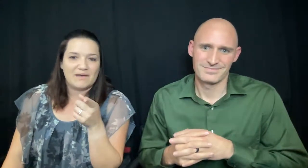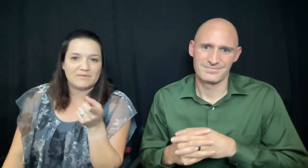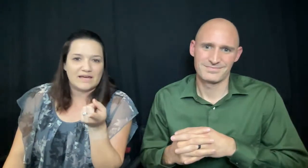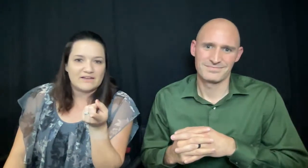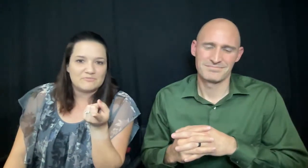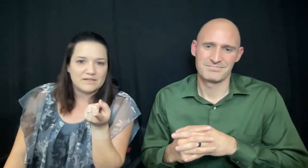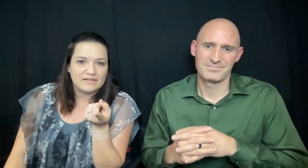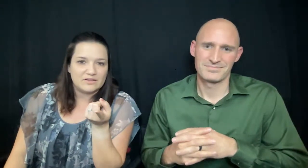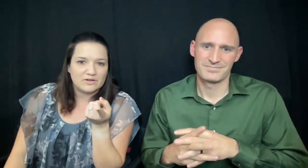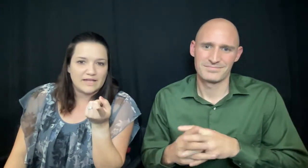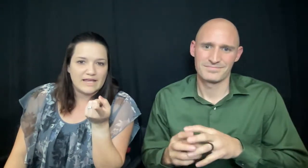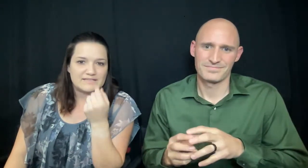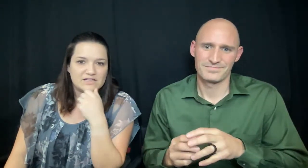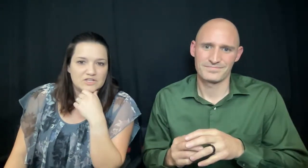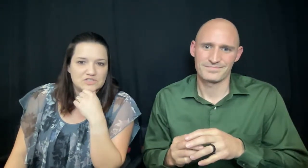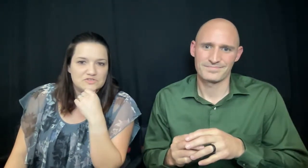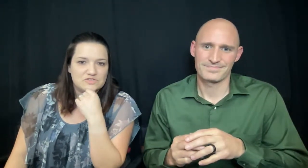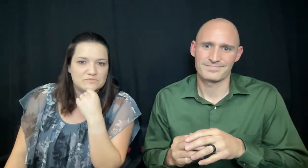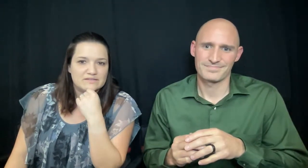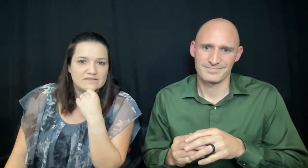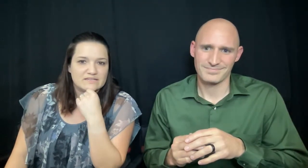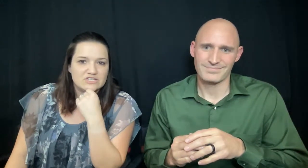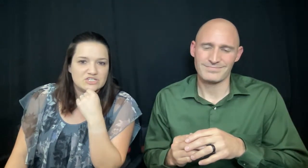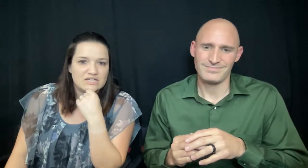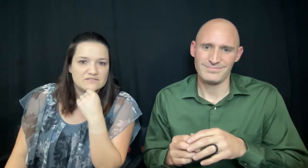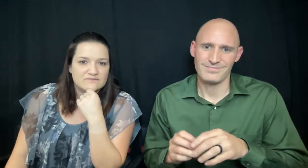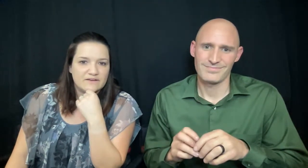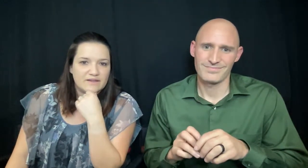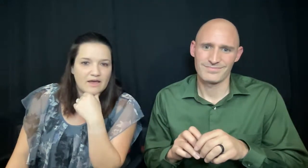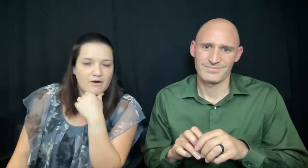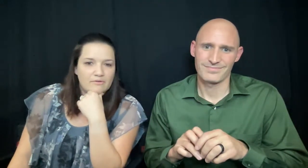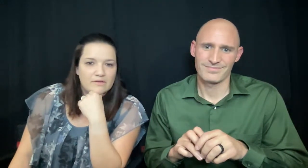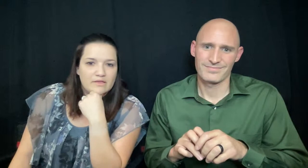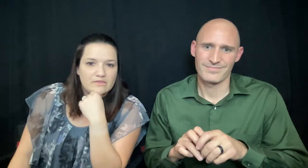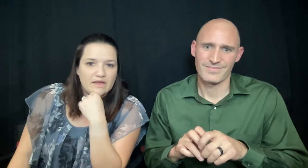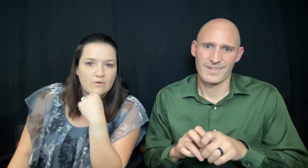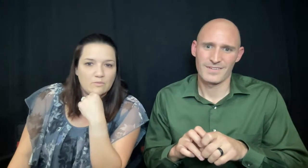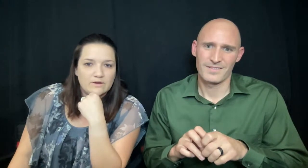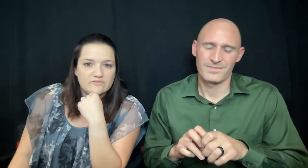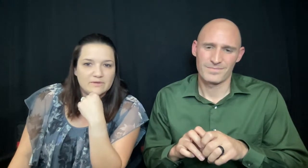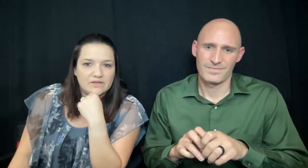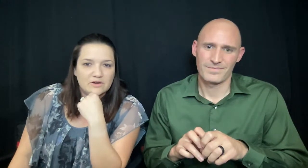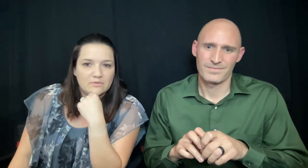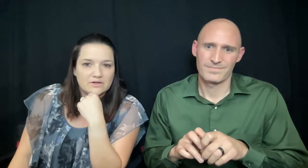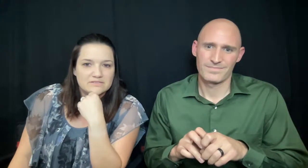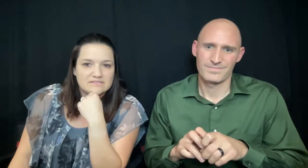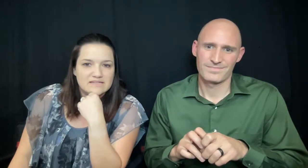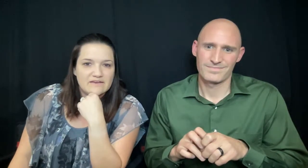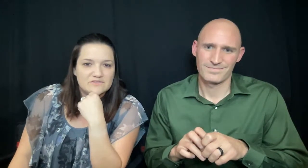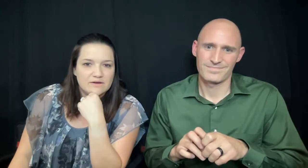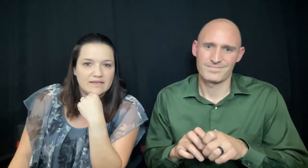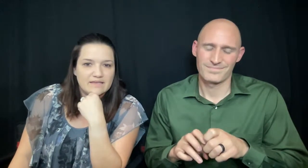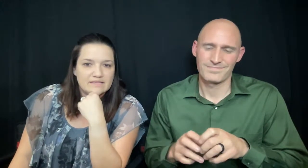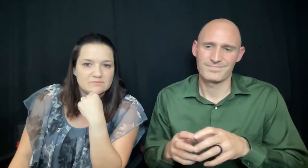glad I've been learning ASL on YouTube because I just found out that one of my coworkers is deaf, so I can get some more